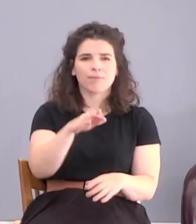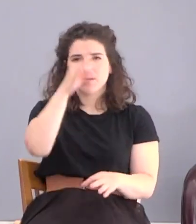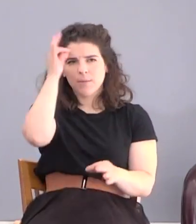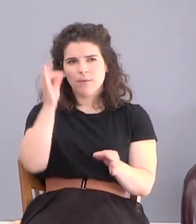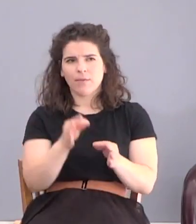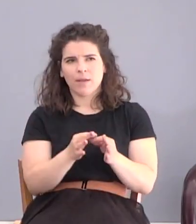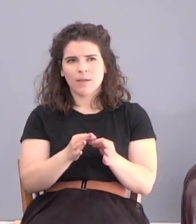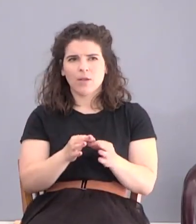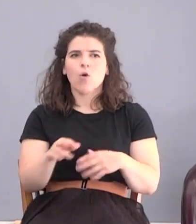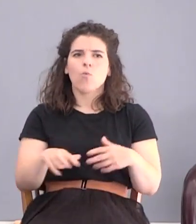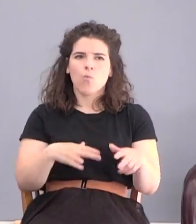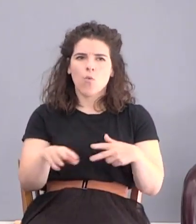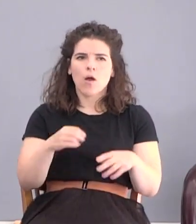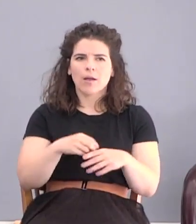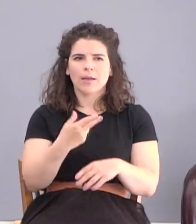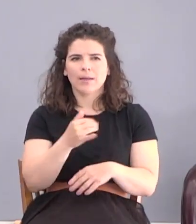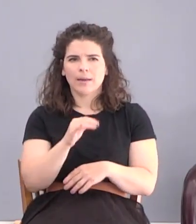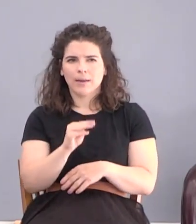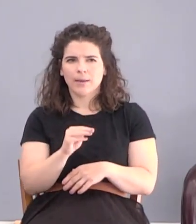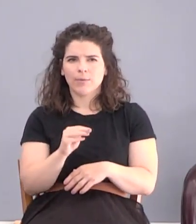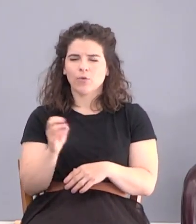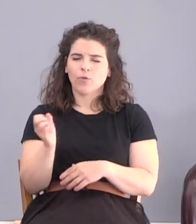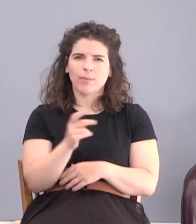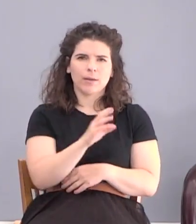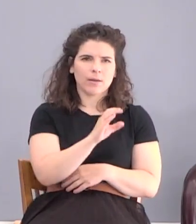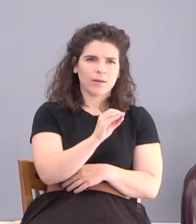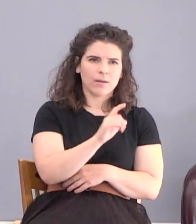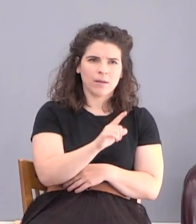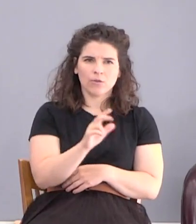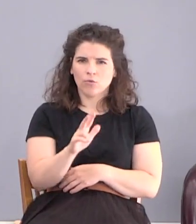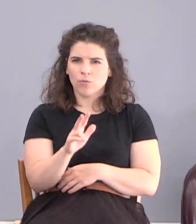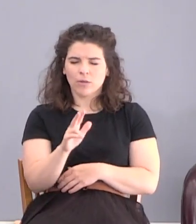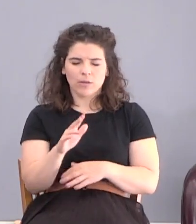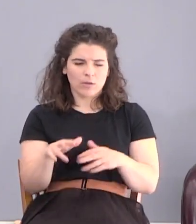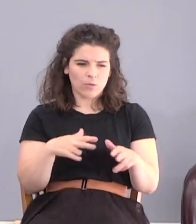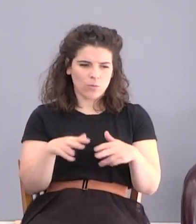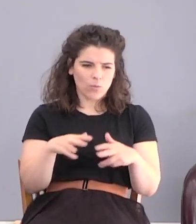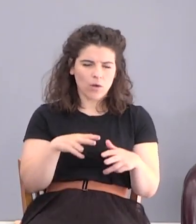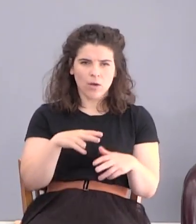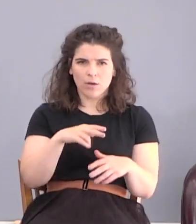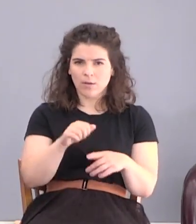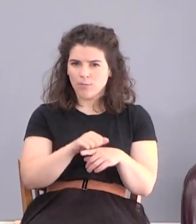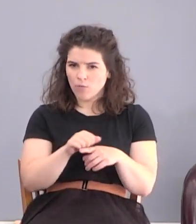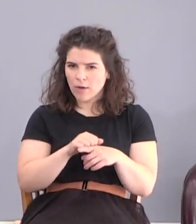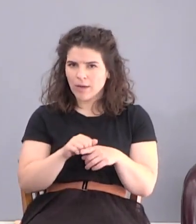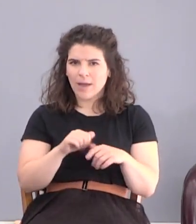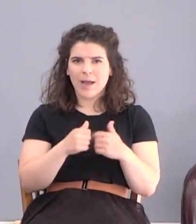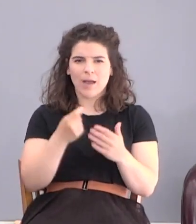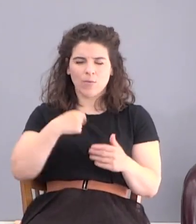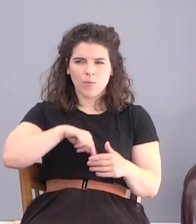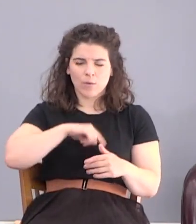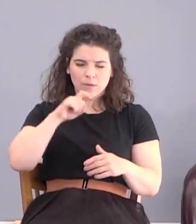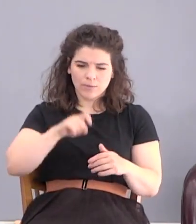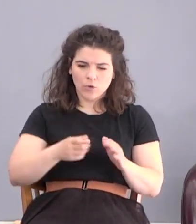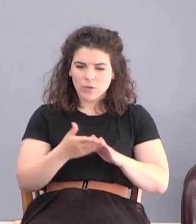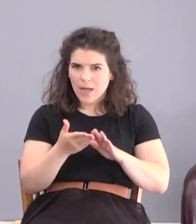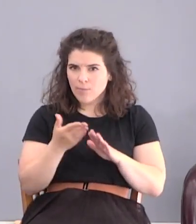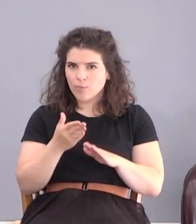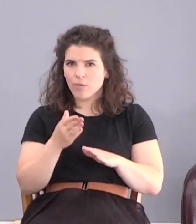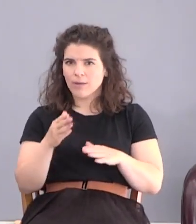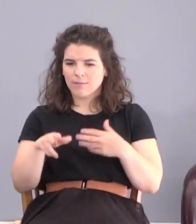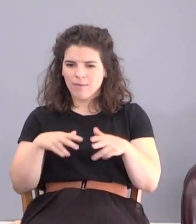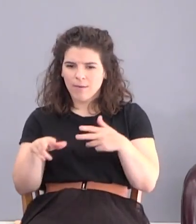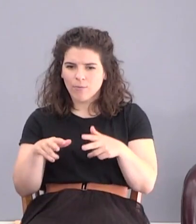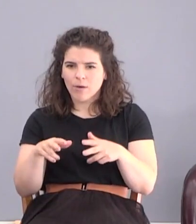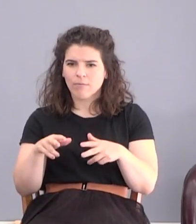walk ye in him. So when we get to Colossians 3, and now we're talking about that walk and that practice, how are we supposed to operate in that walk and practice?